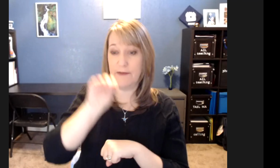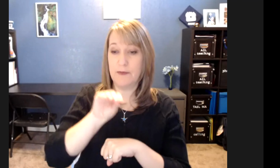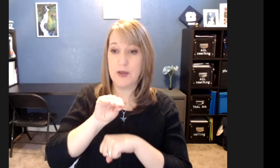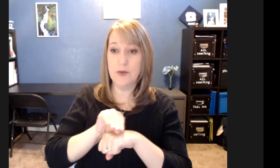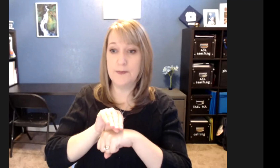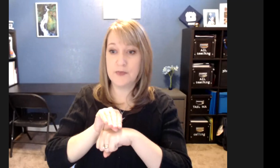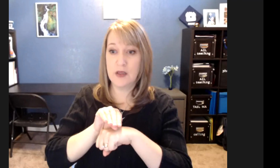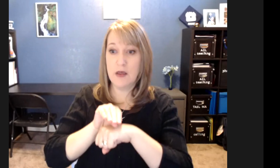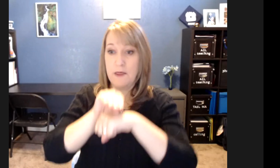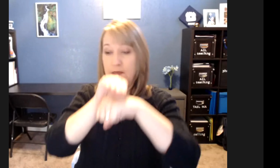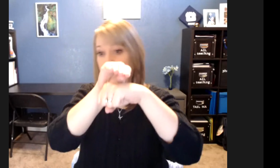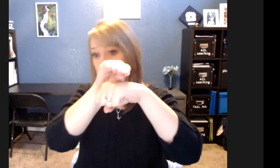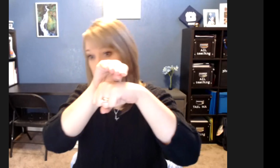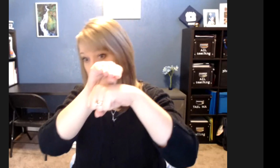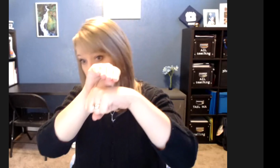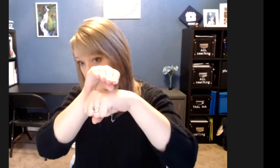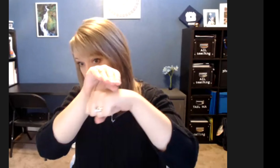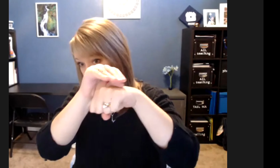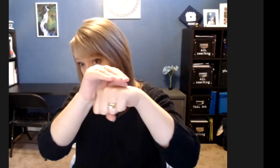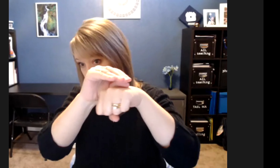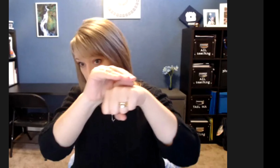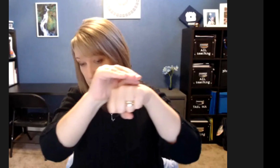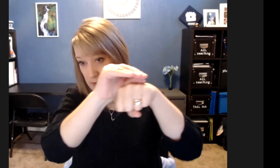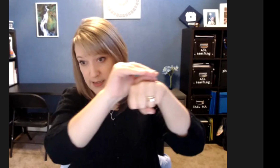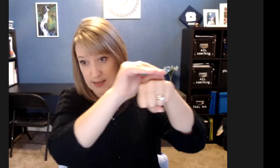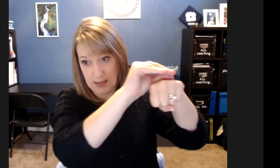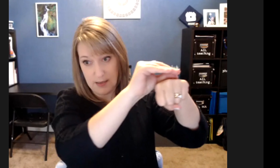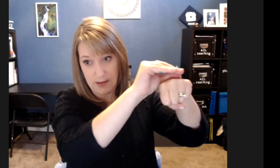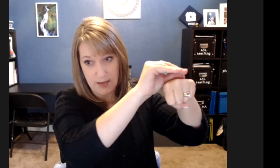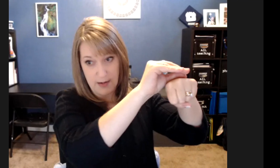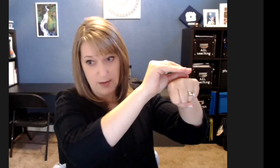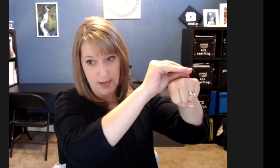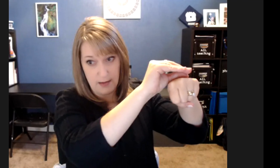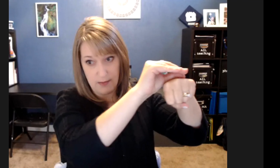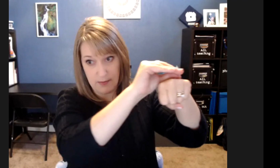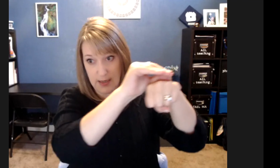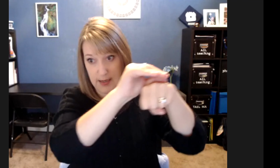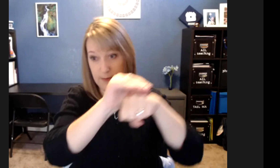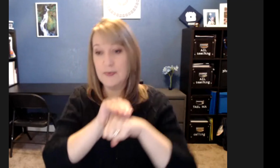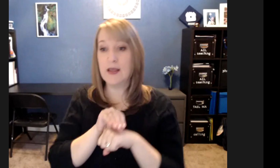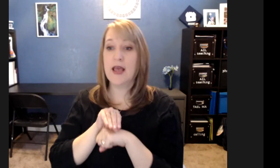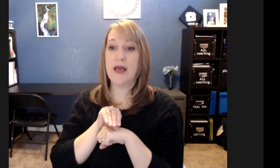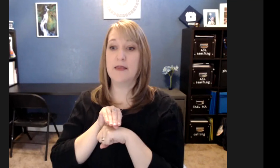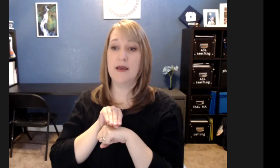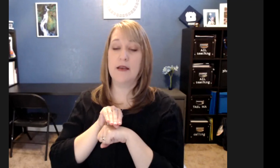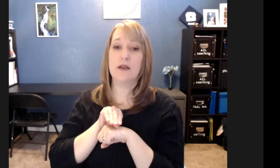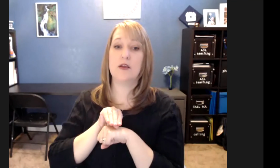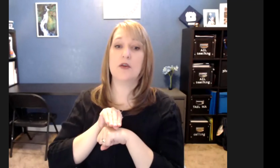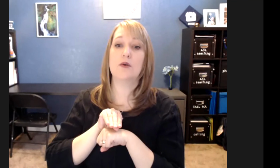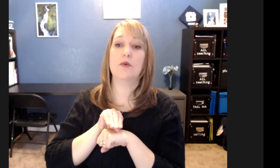from you. Thumb goes on top of your wrist that way, okay? And then